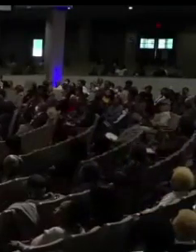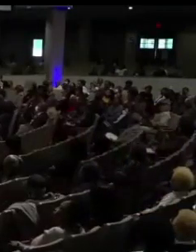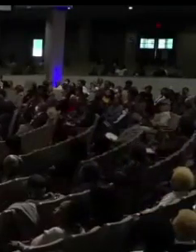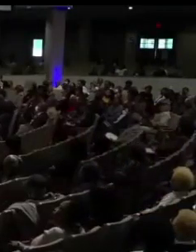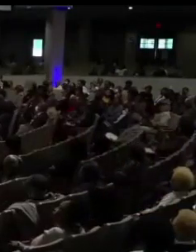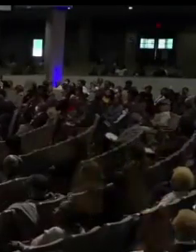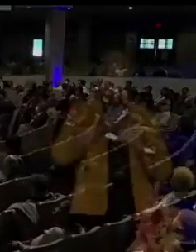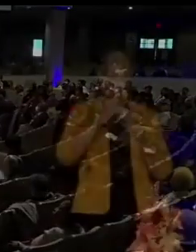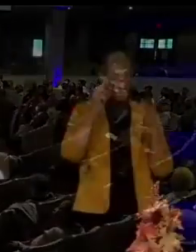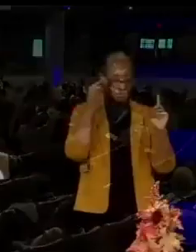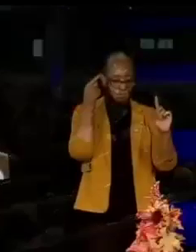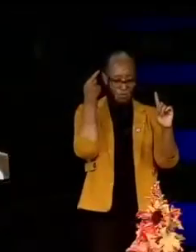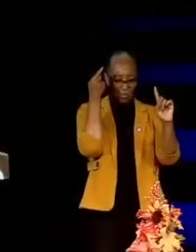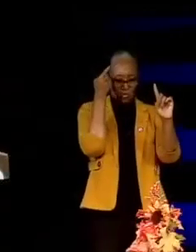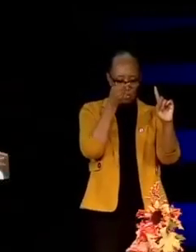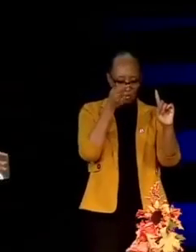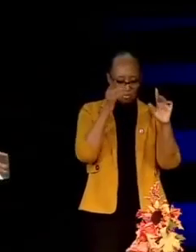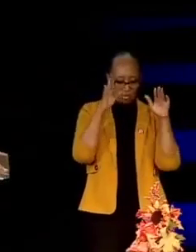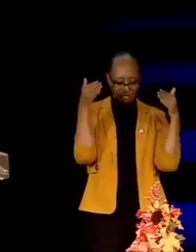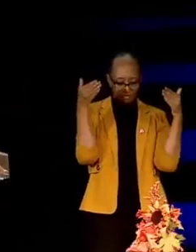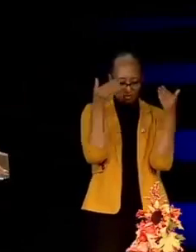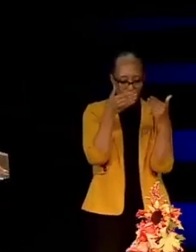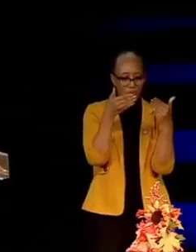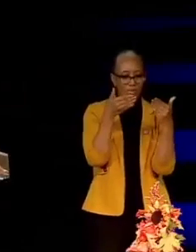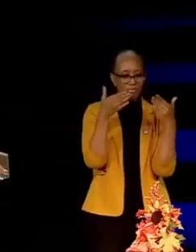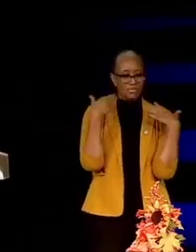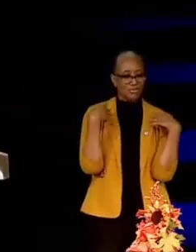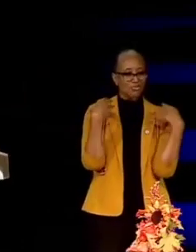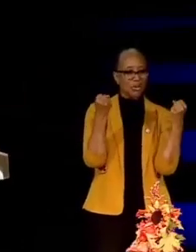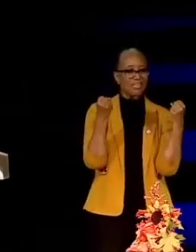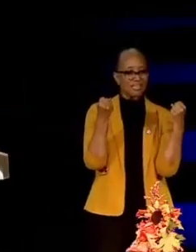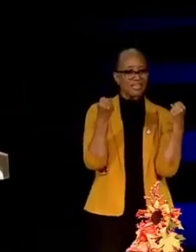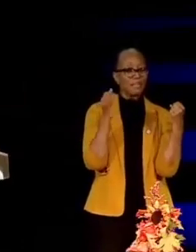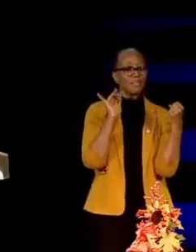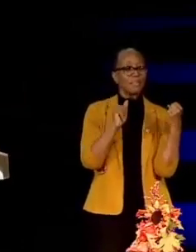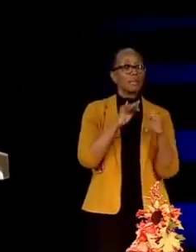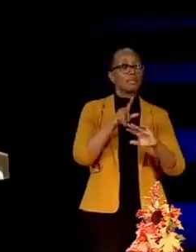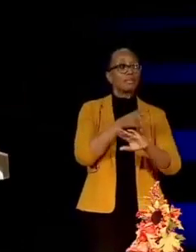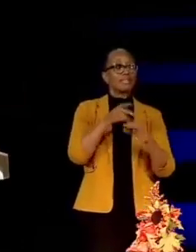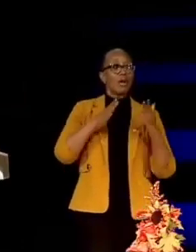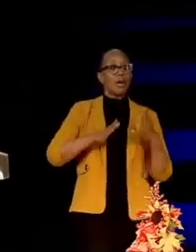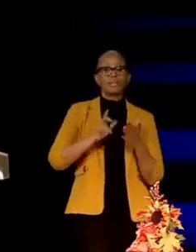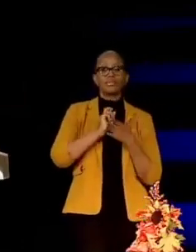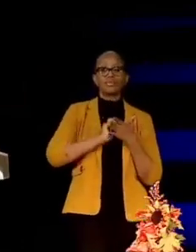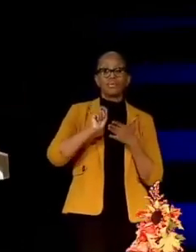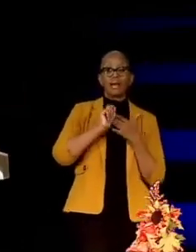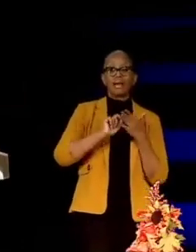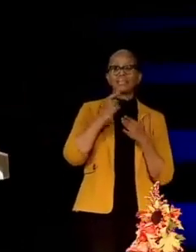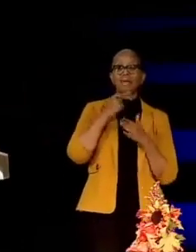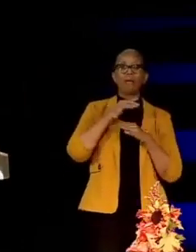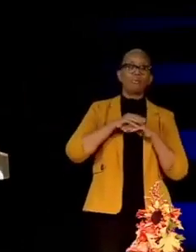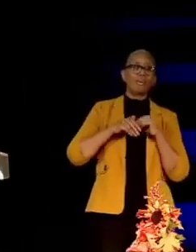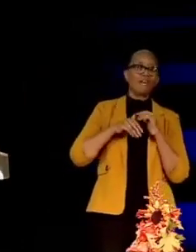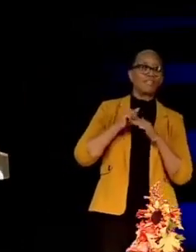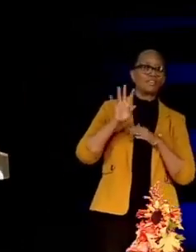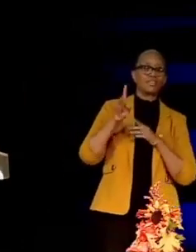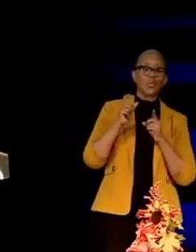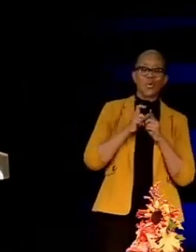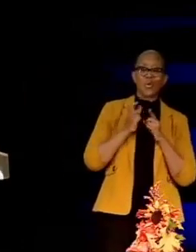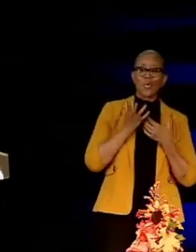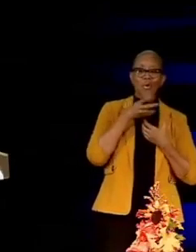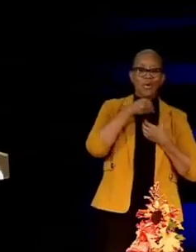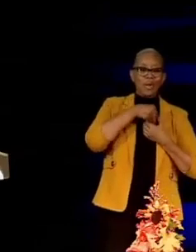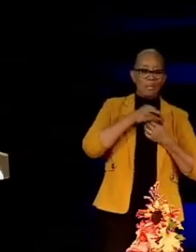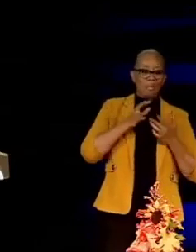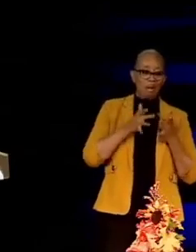my main sources of strength. Because as the psalmist said, they will comfort us and strengthen us. You can't